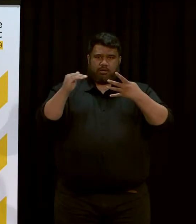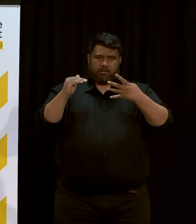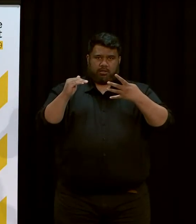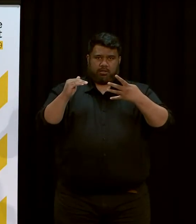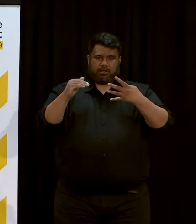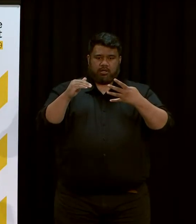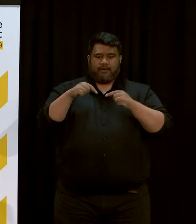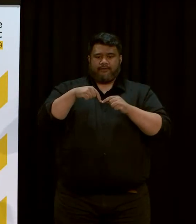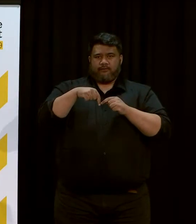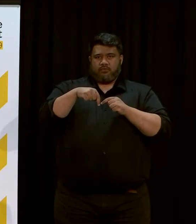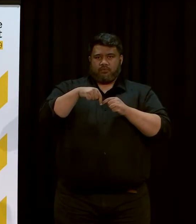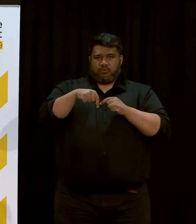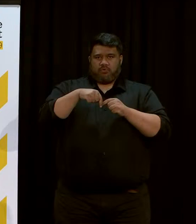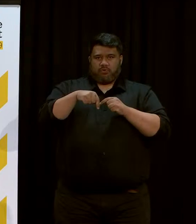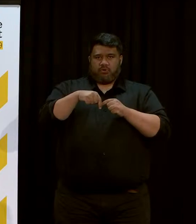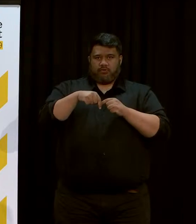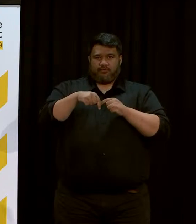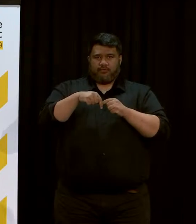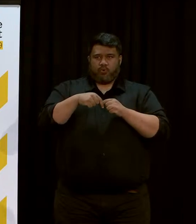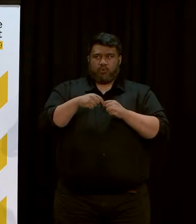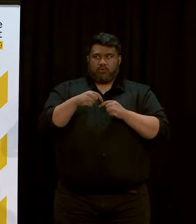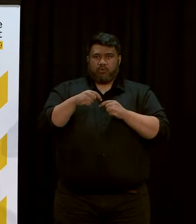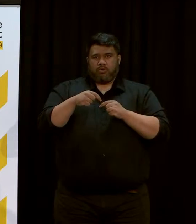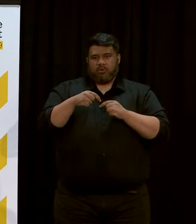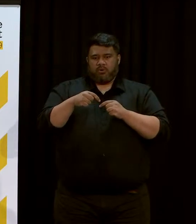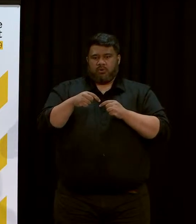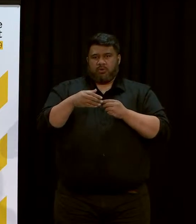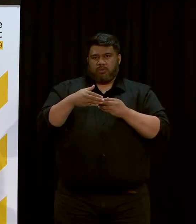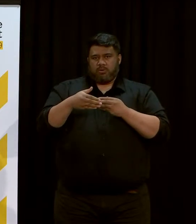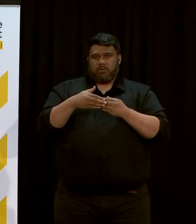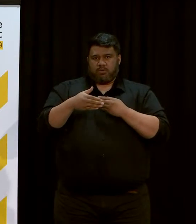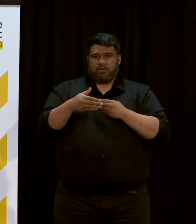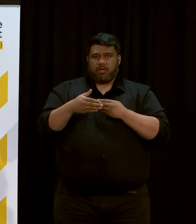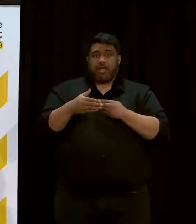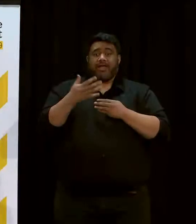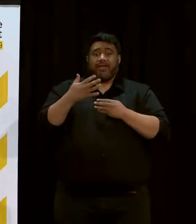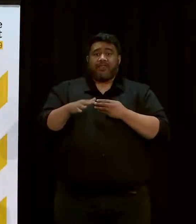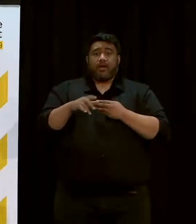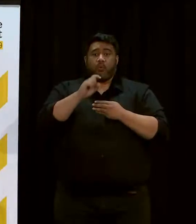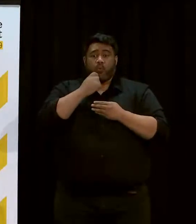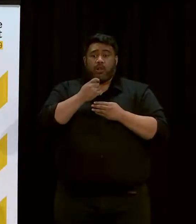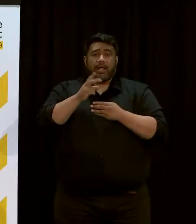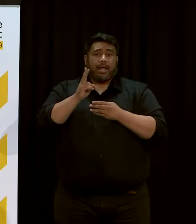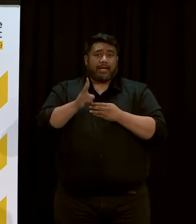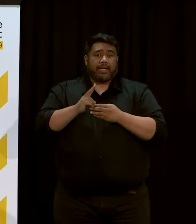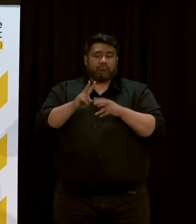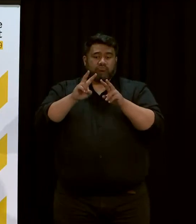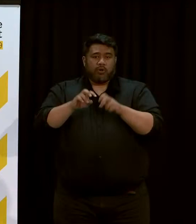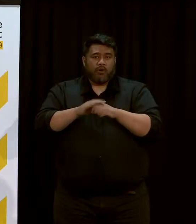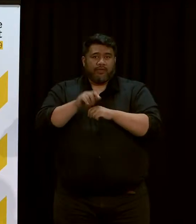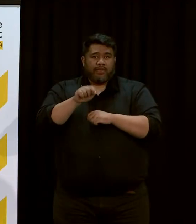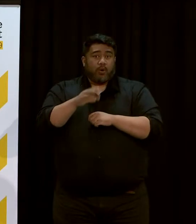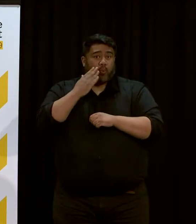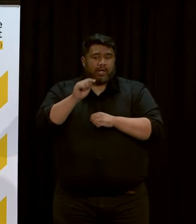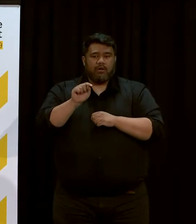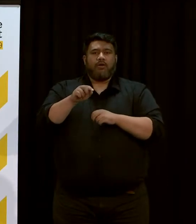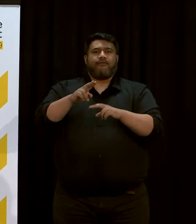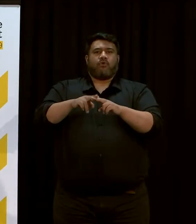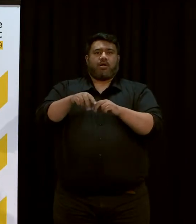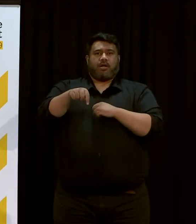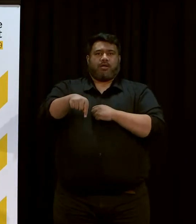these settings and update any change in position on Friday. And now to